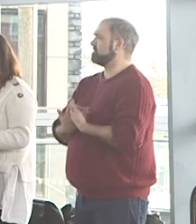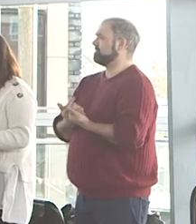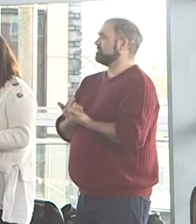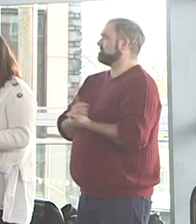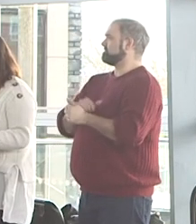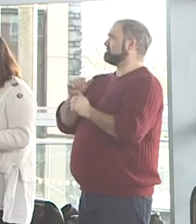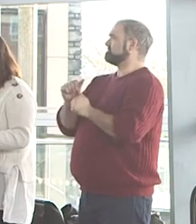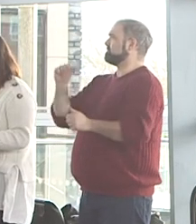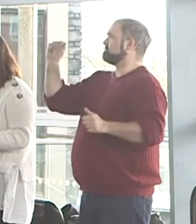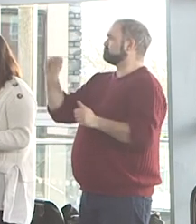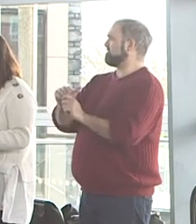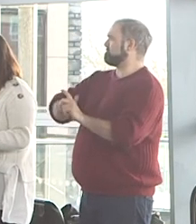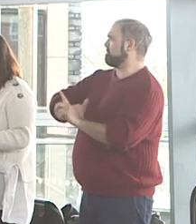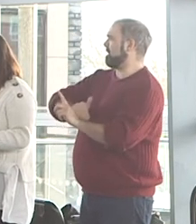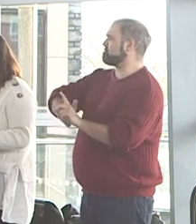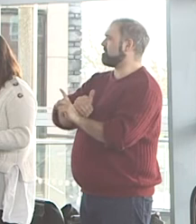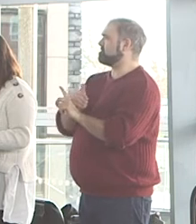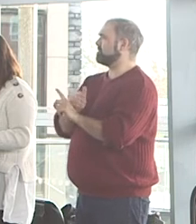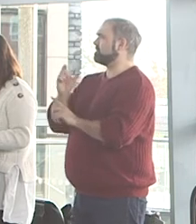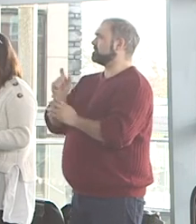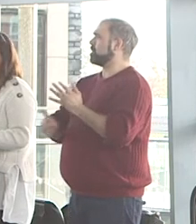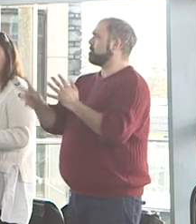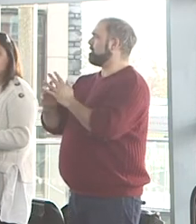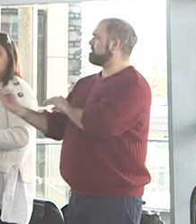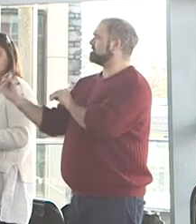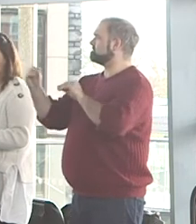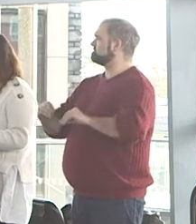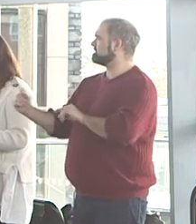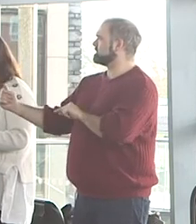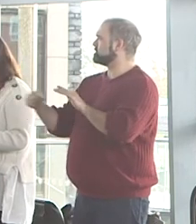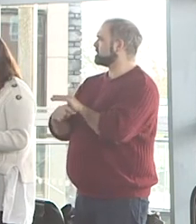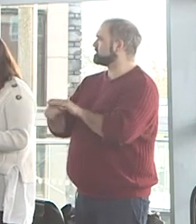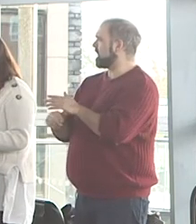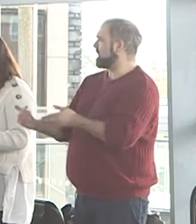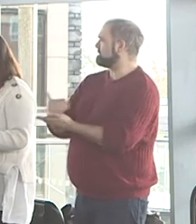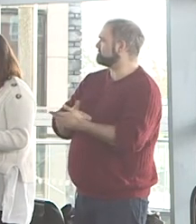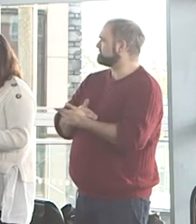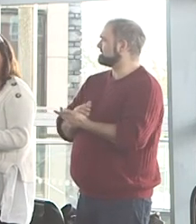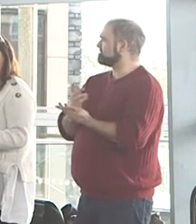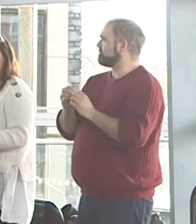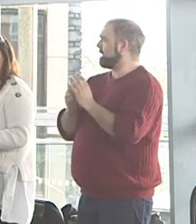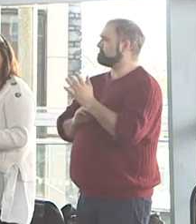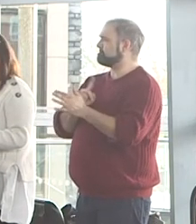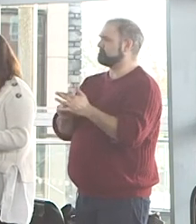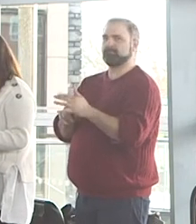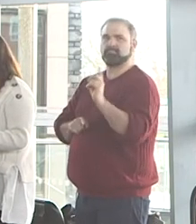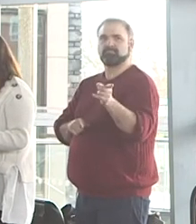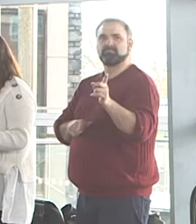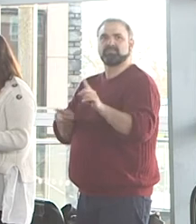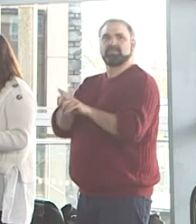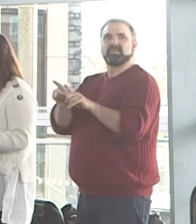offer a brief background on the Home Office asylum seekers, which is our target population, preceded by a